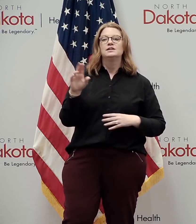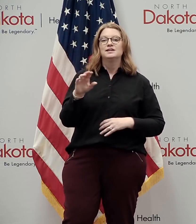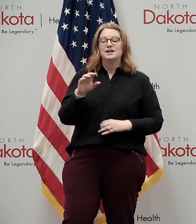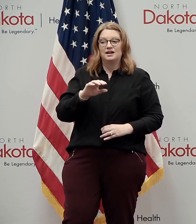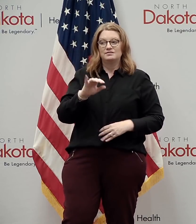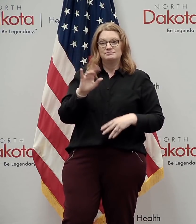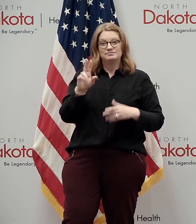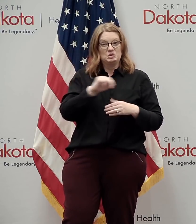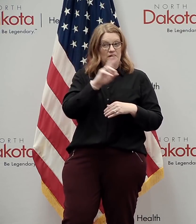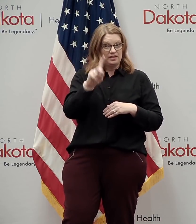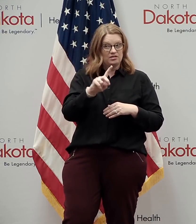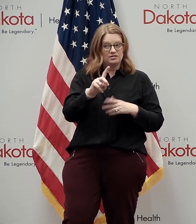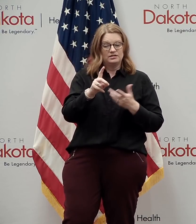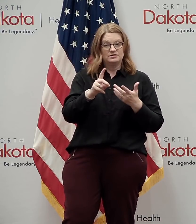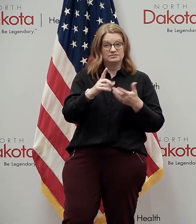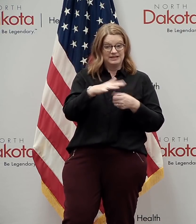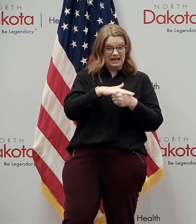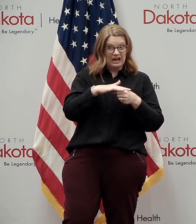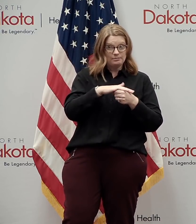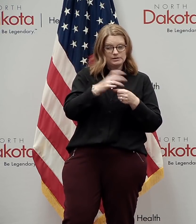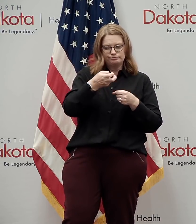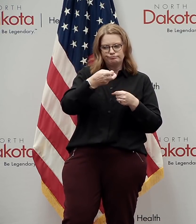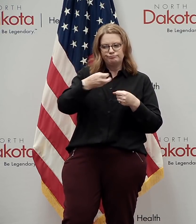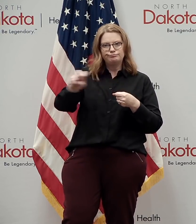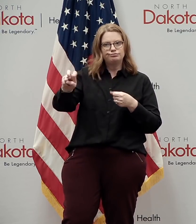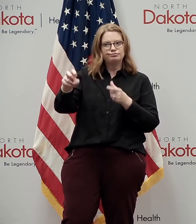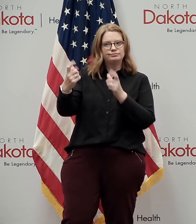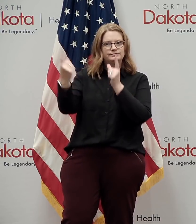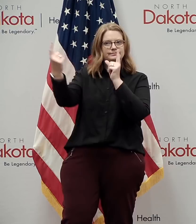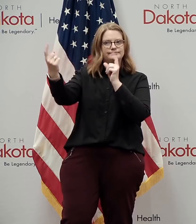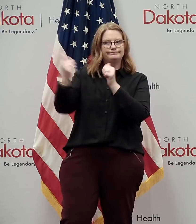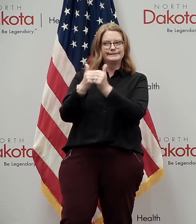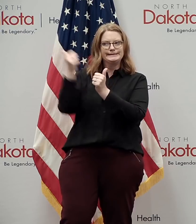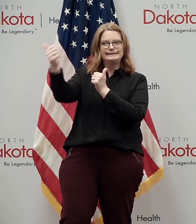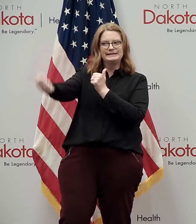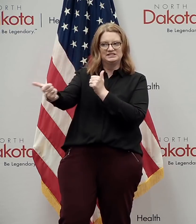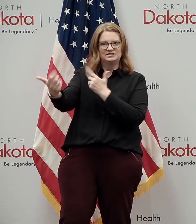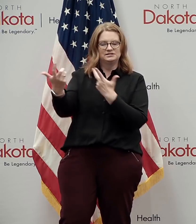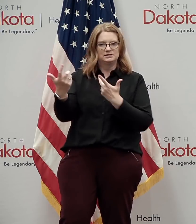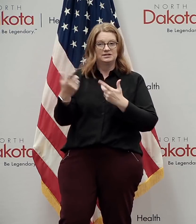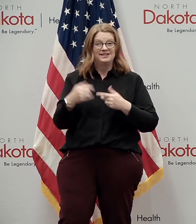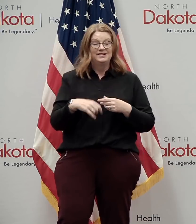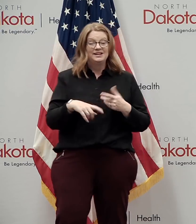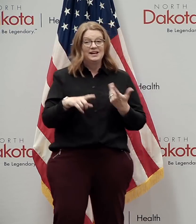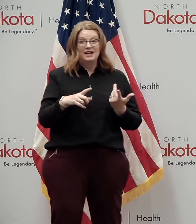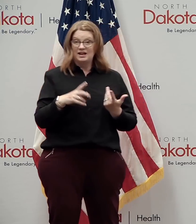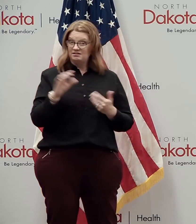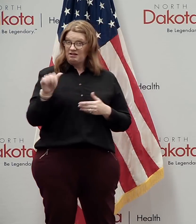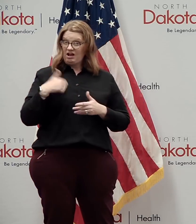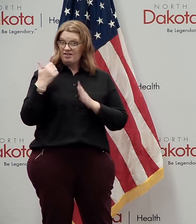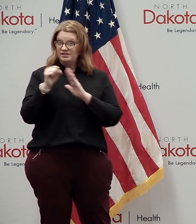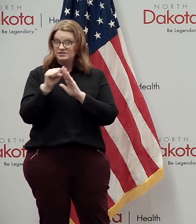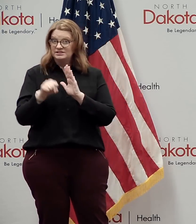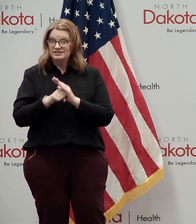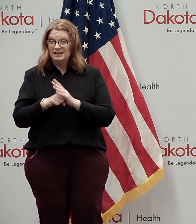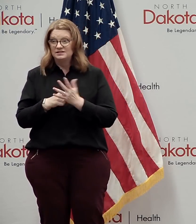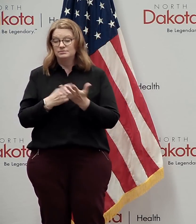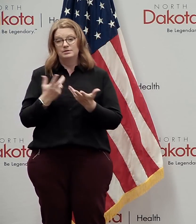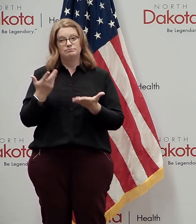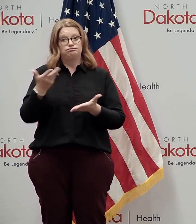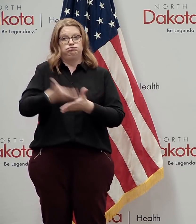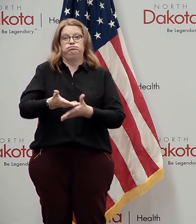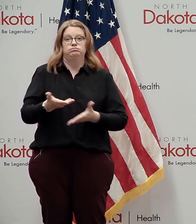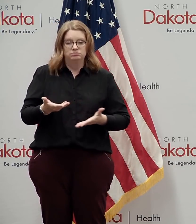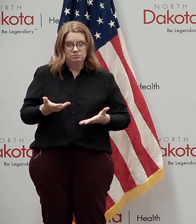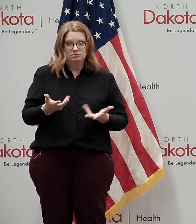seamlessly shifted students off the campus, and there were states where there were real disturbances. Even local police had to help move students